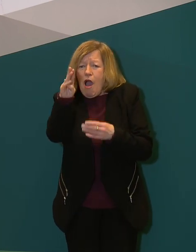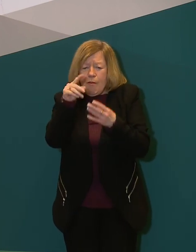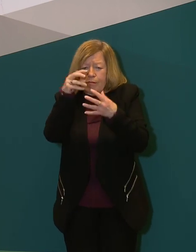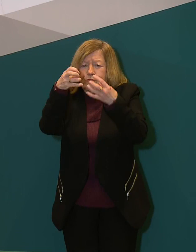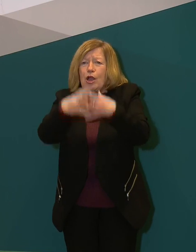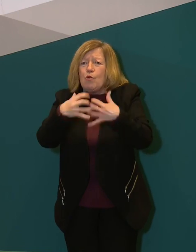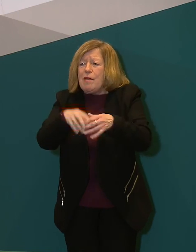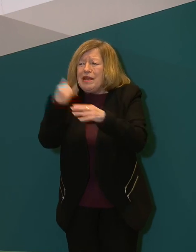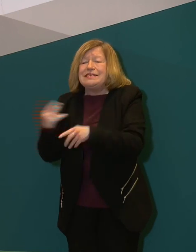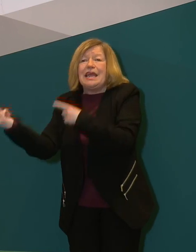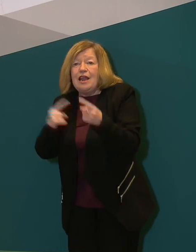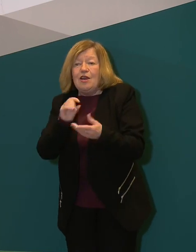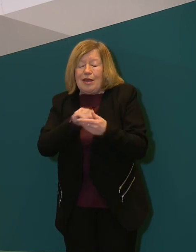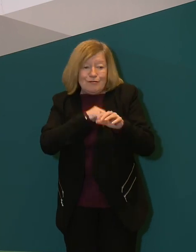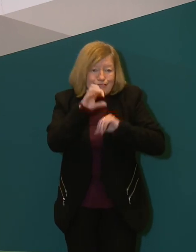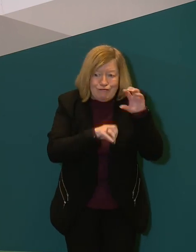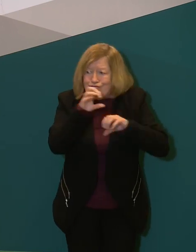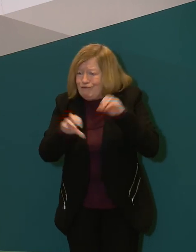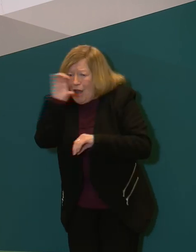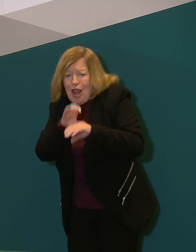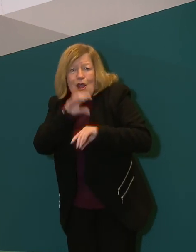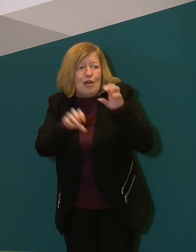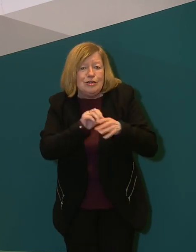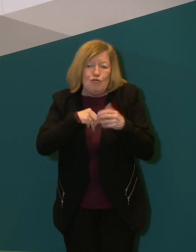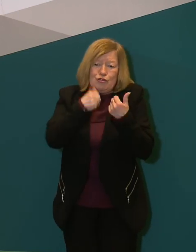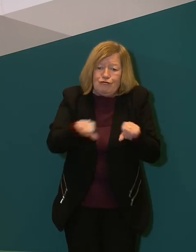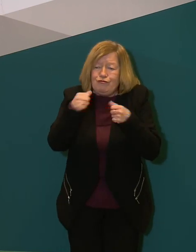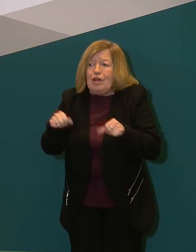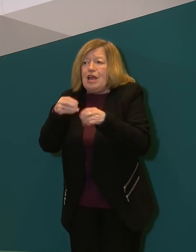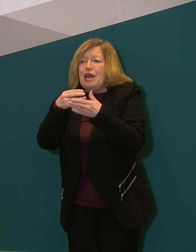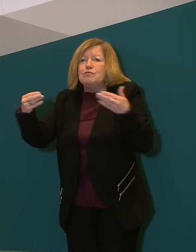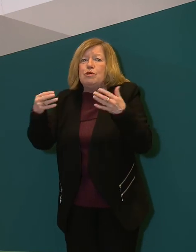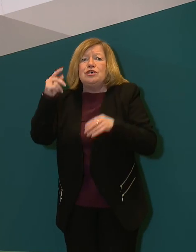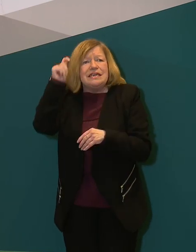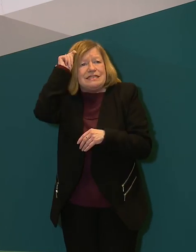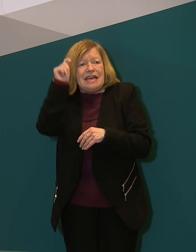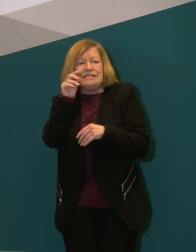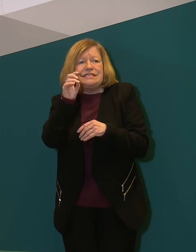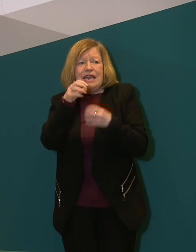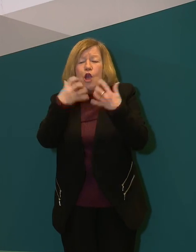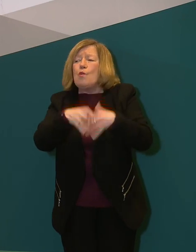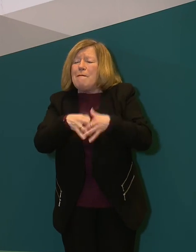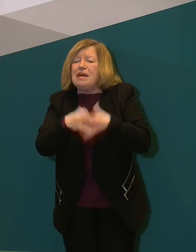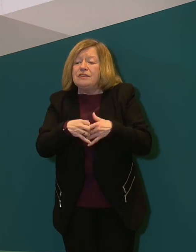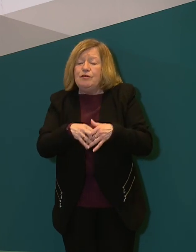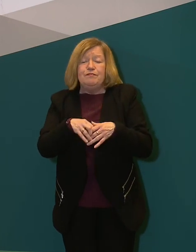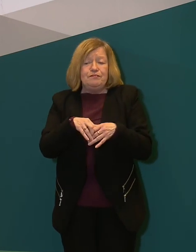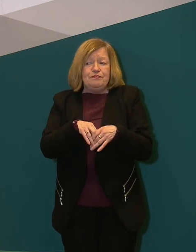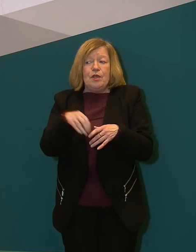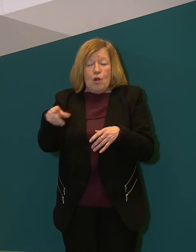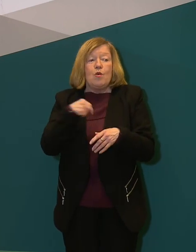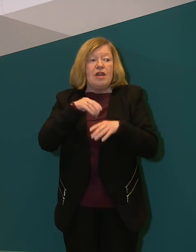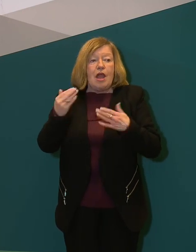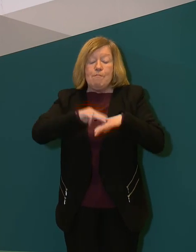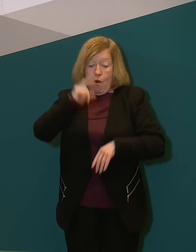international scramble, if you like, to secure not just testing equipment but lab equipment too. So we're